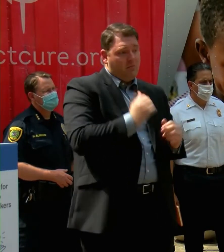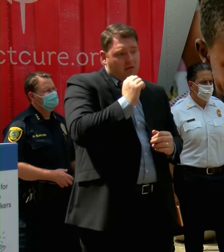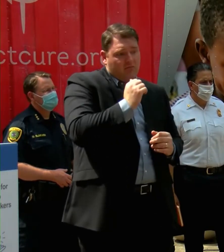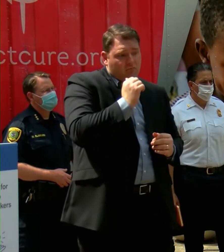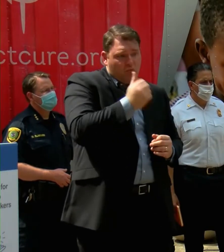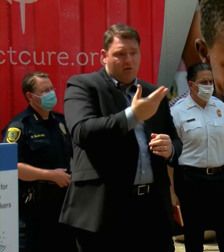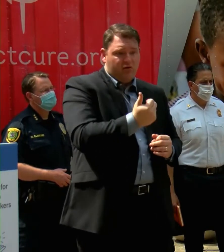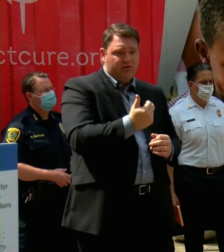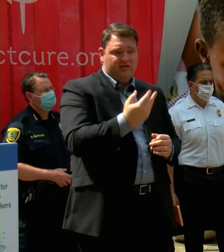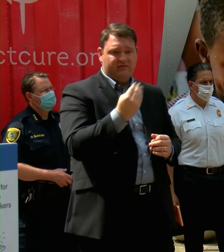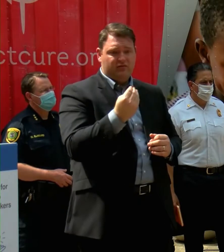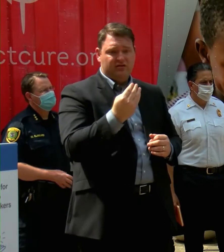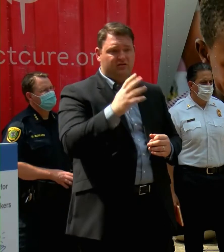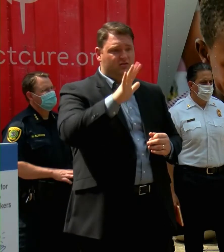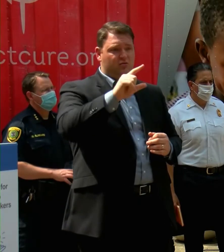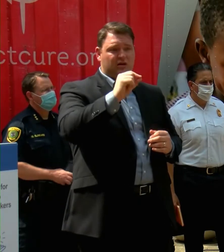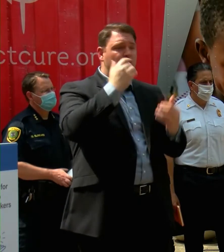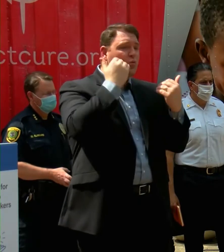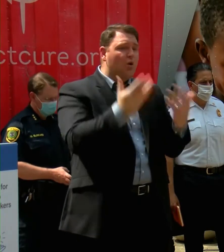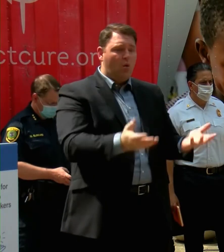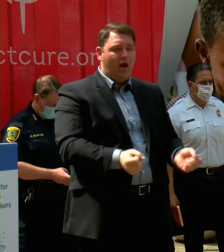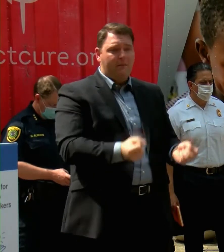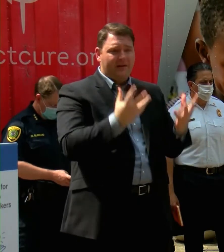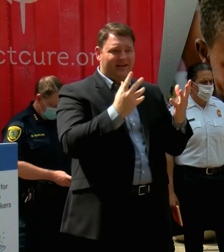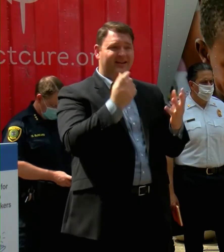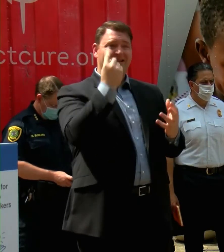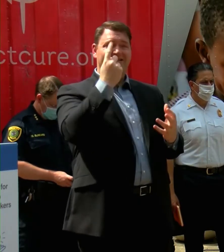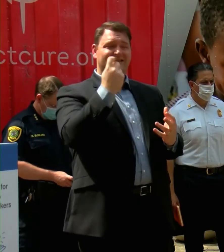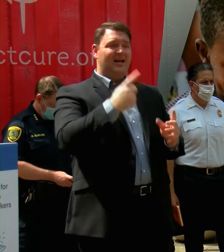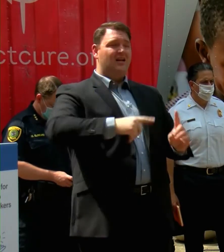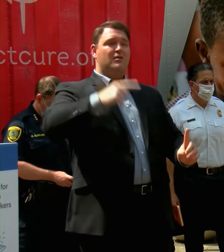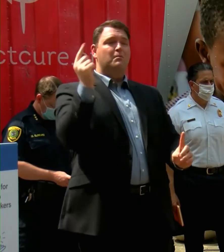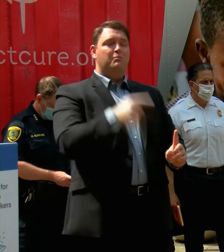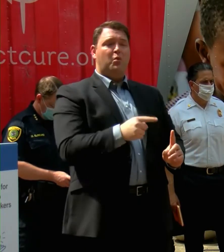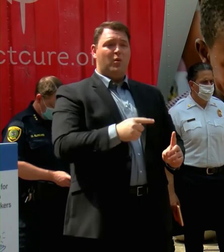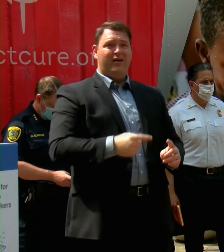be more than that, could be 20, I don't know. But the reality is,